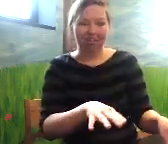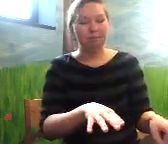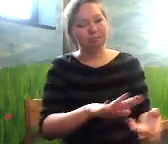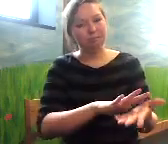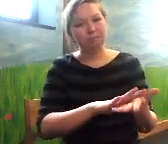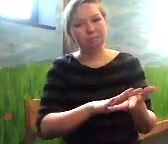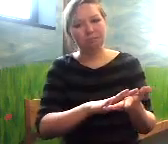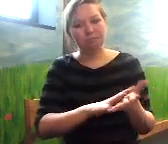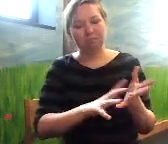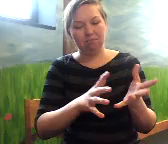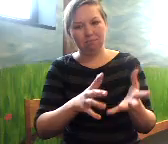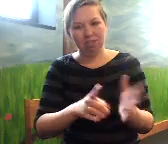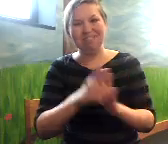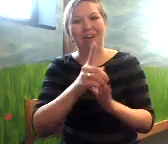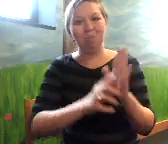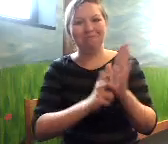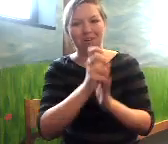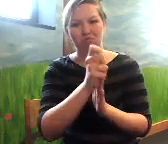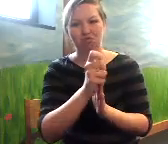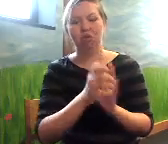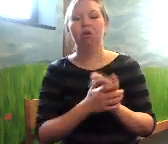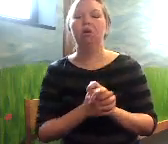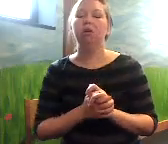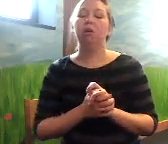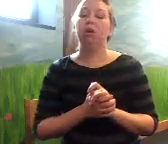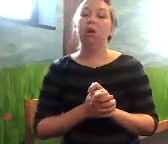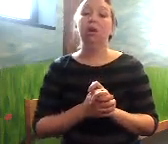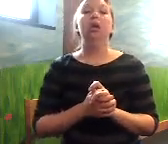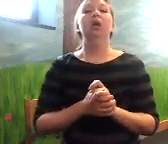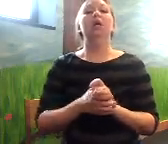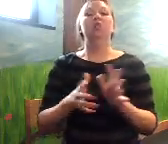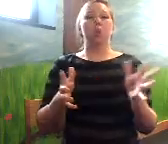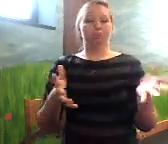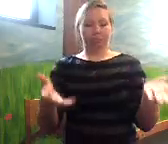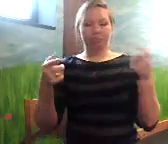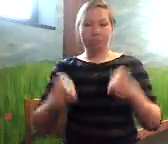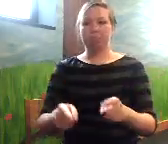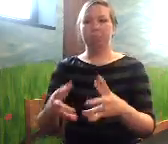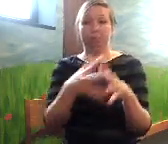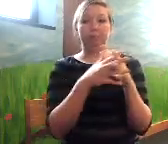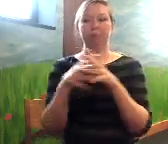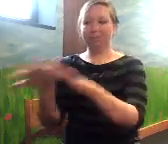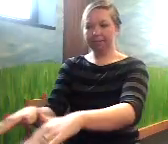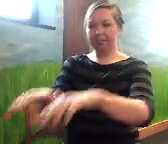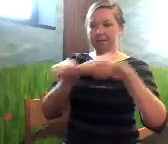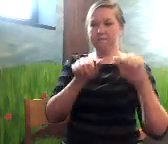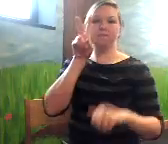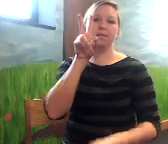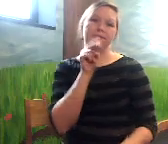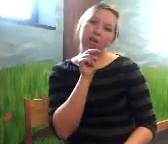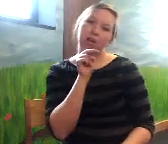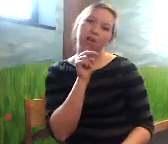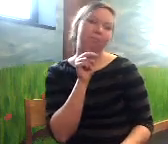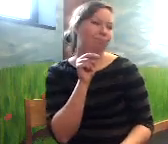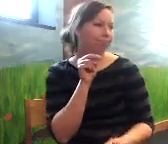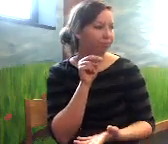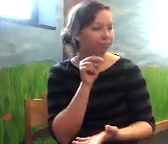America's leaving Vietnam was probably the low point of our foreign policy. Of all